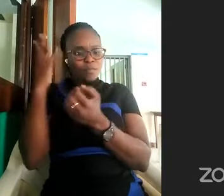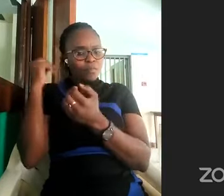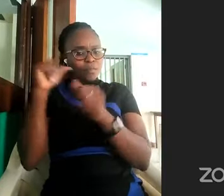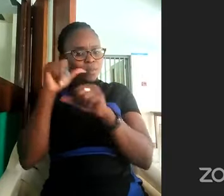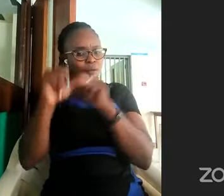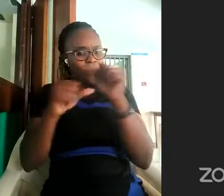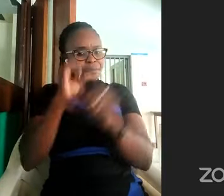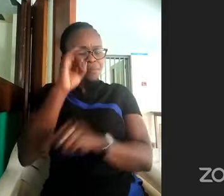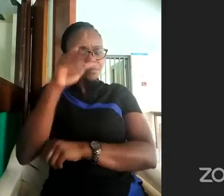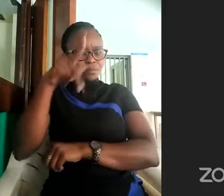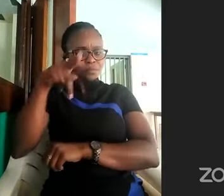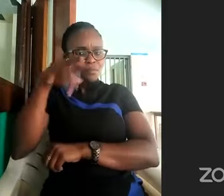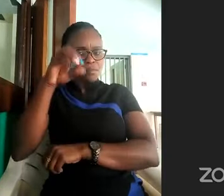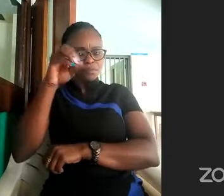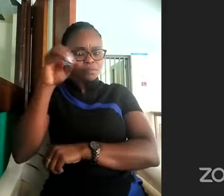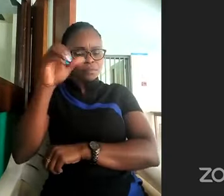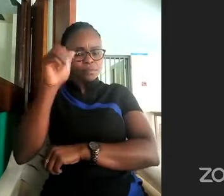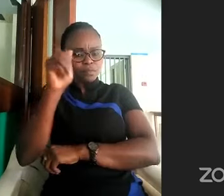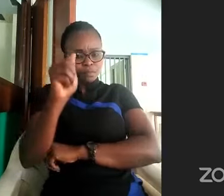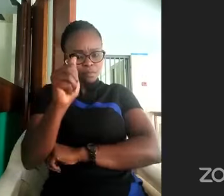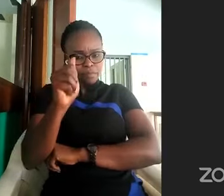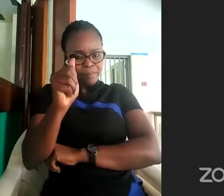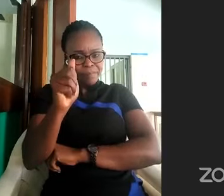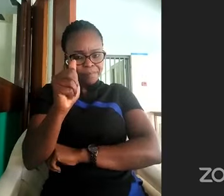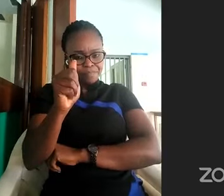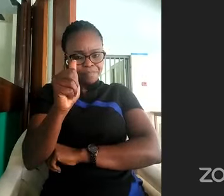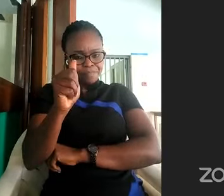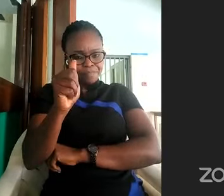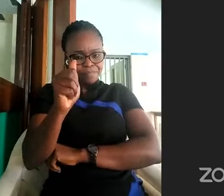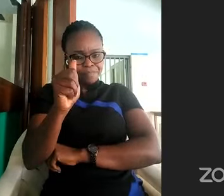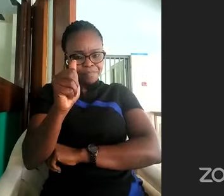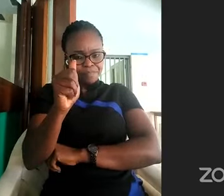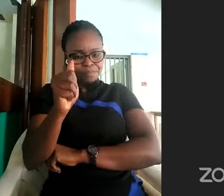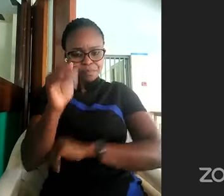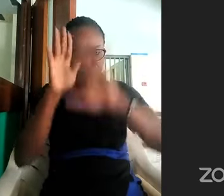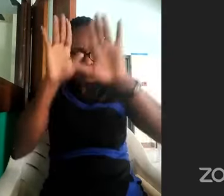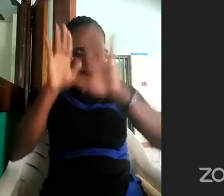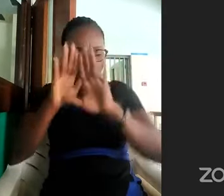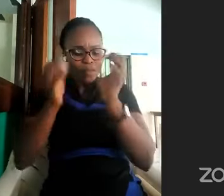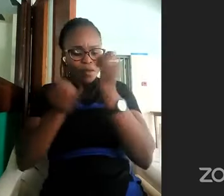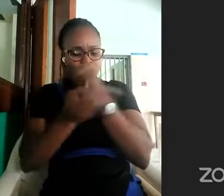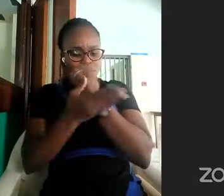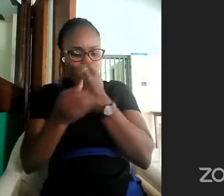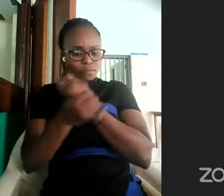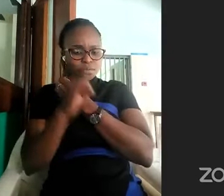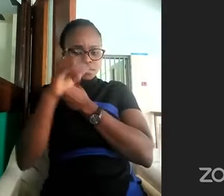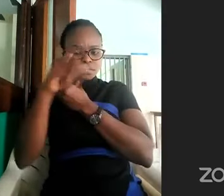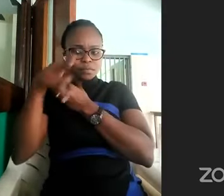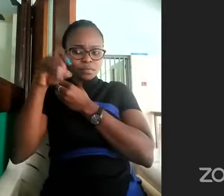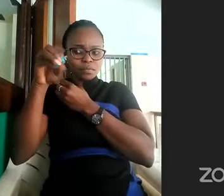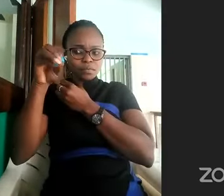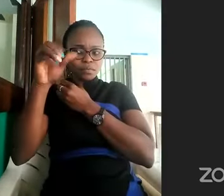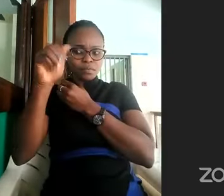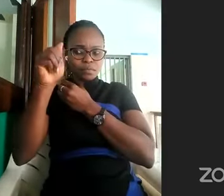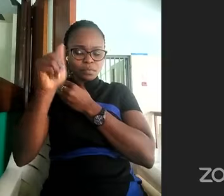maybe we might assume that everybody knows about it. So Mama Annette maybe can just elaborate to us what really